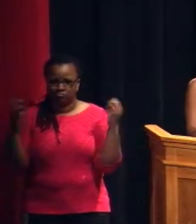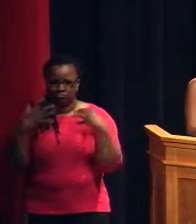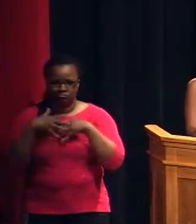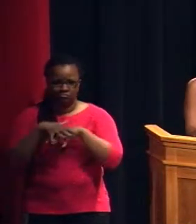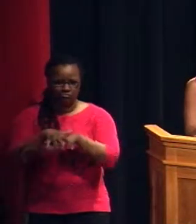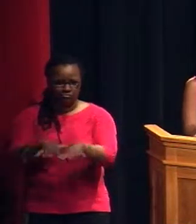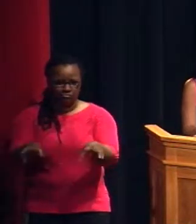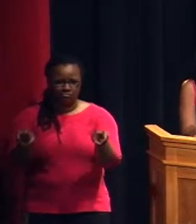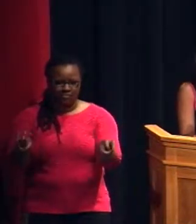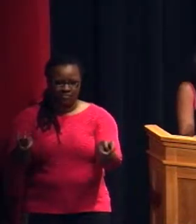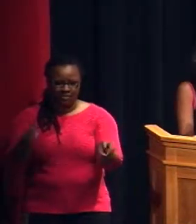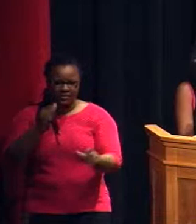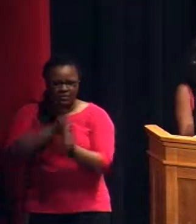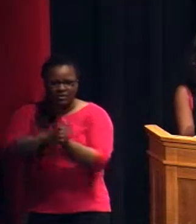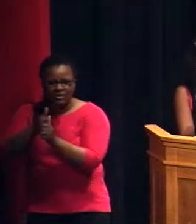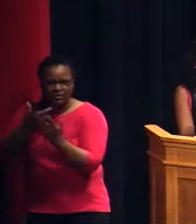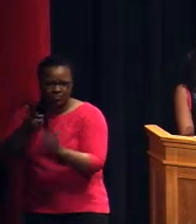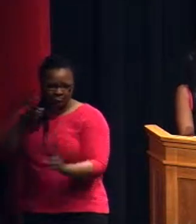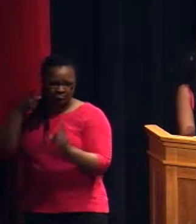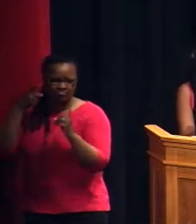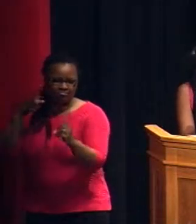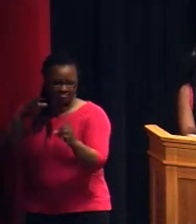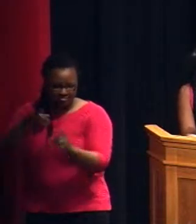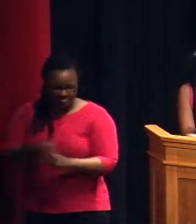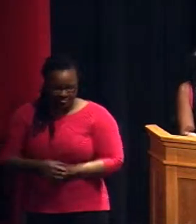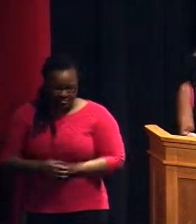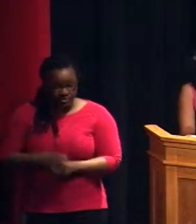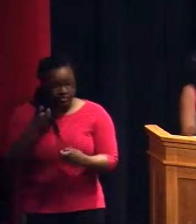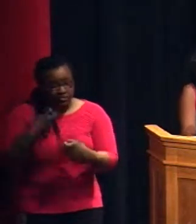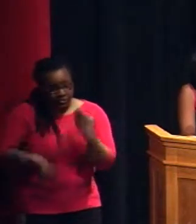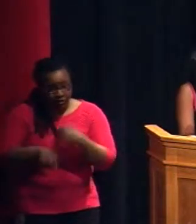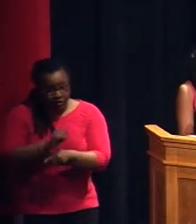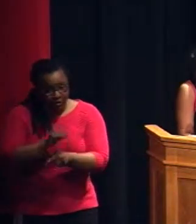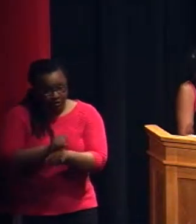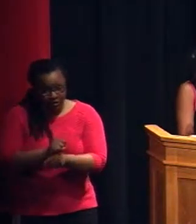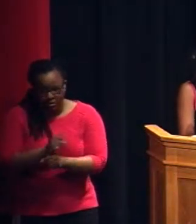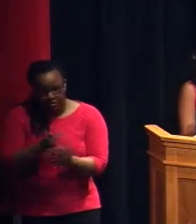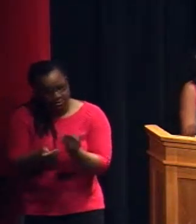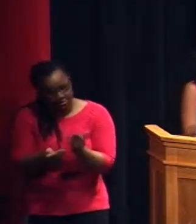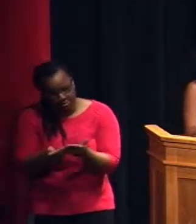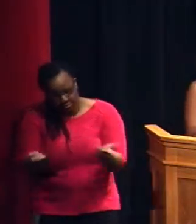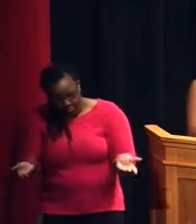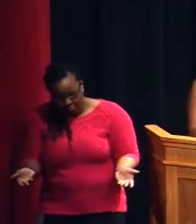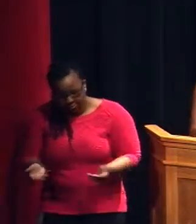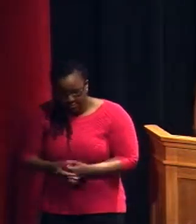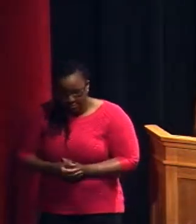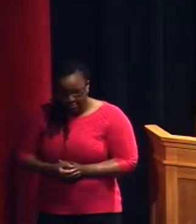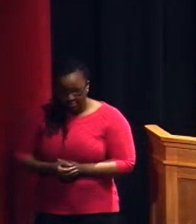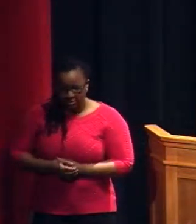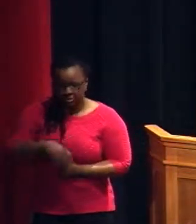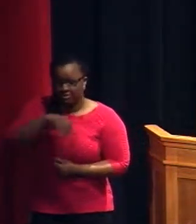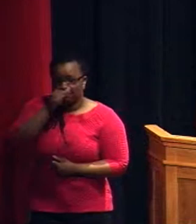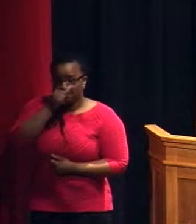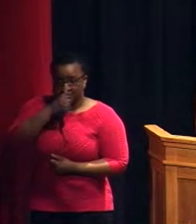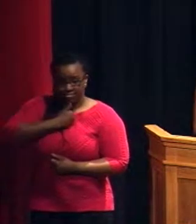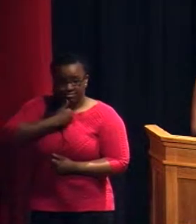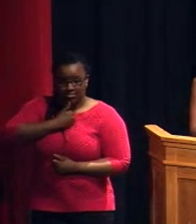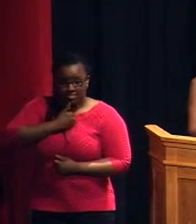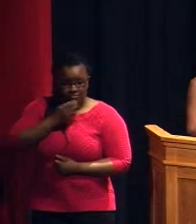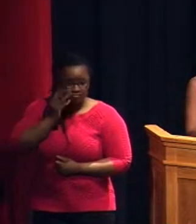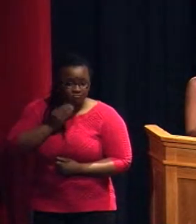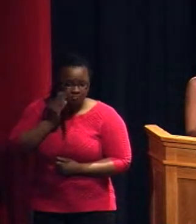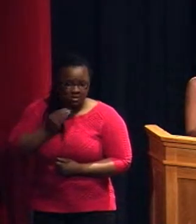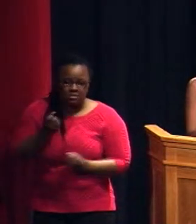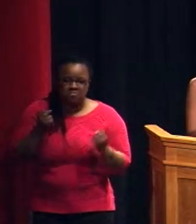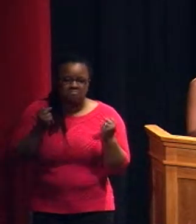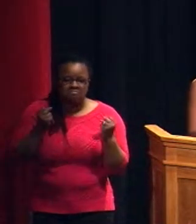excellence. Now, this hard work that I speak of isn't easy. If I speak from personal experience, I know that there are nights when I don't get much sleep